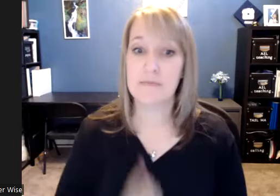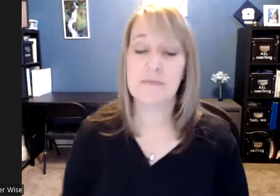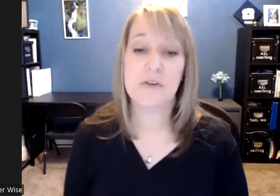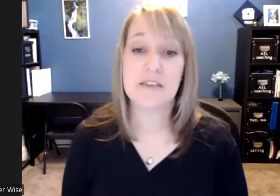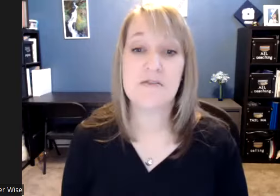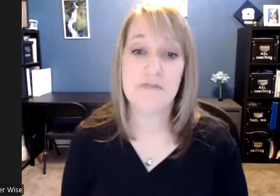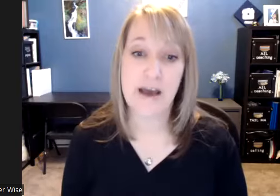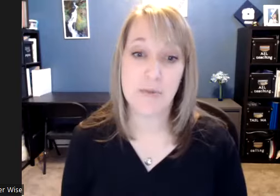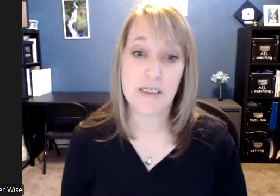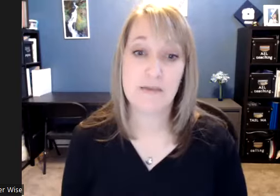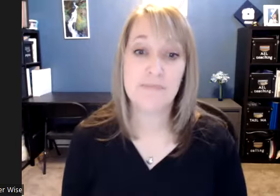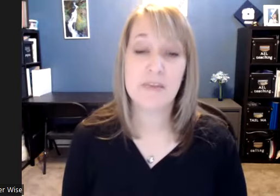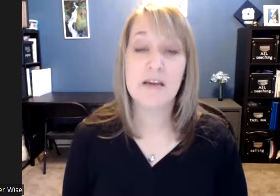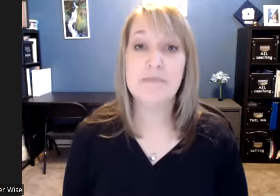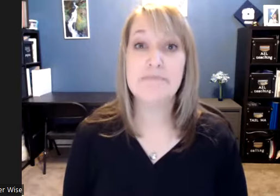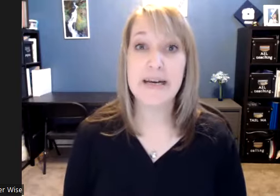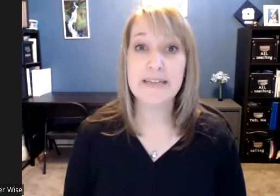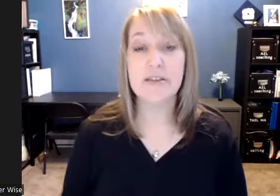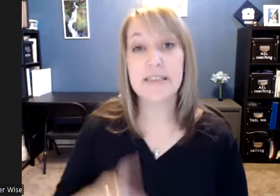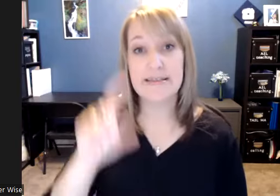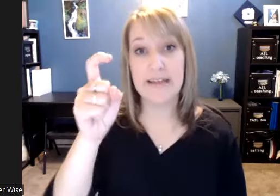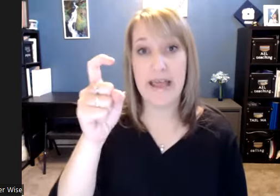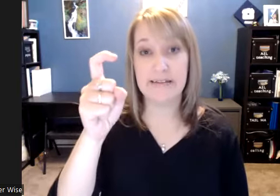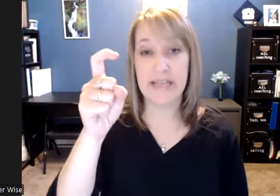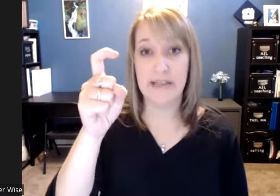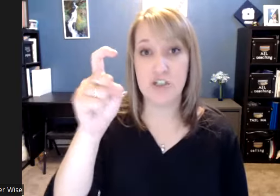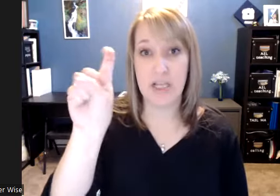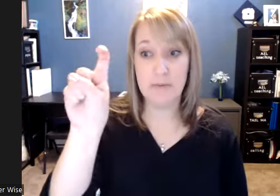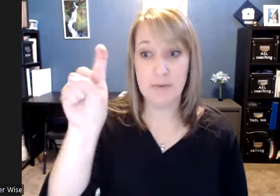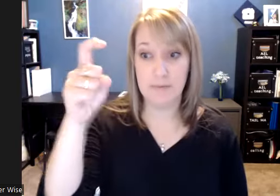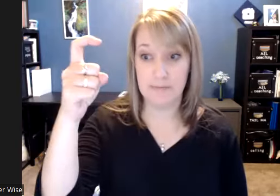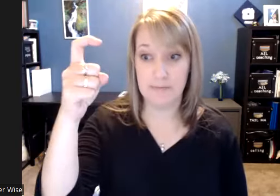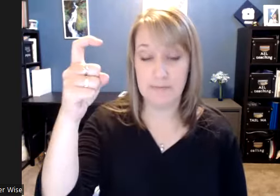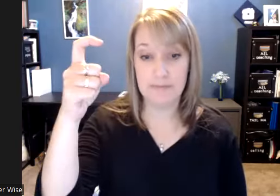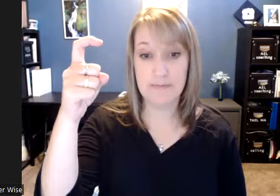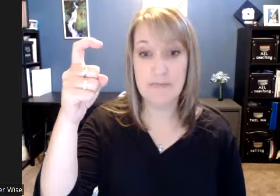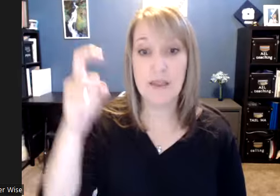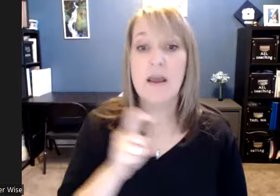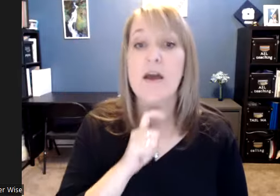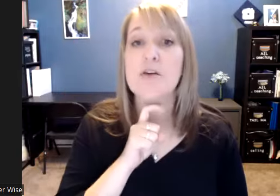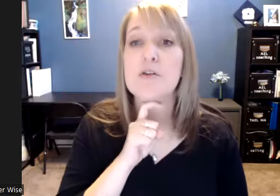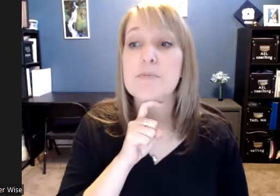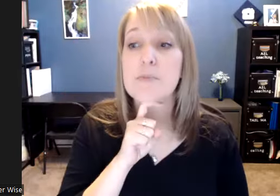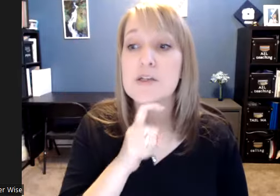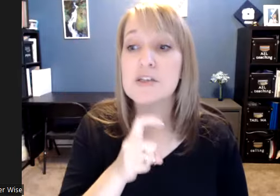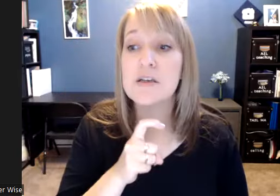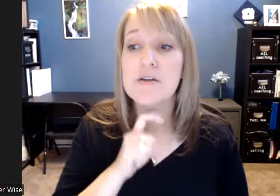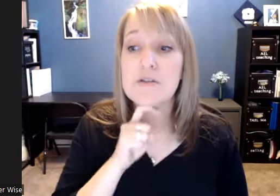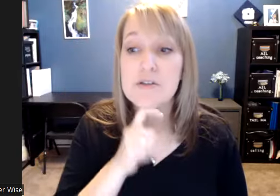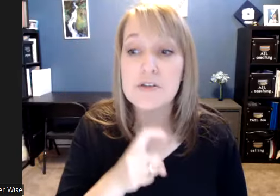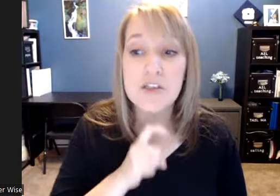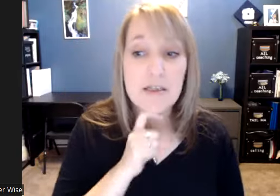So that's fabric. Metal is an X hand shape, and you're going to brush it under your